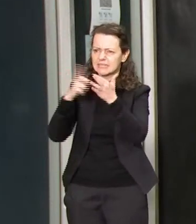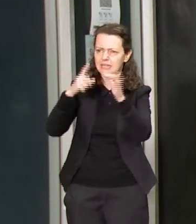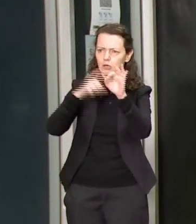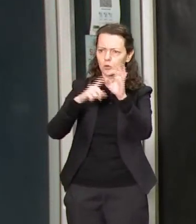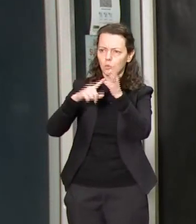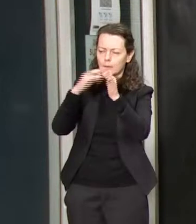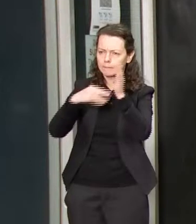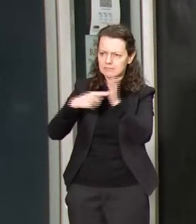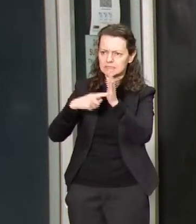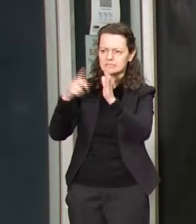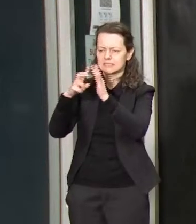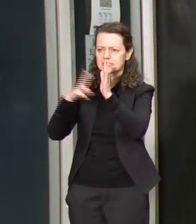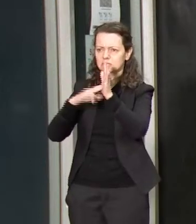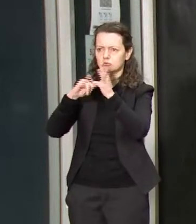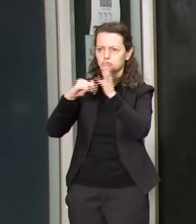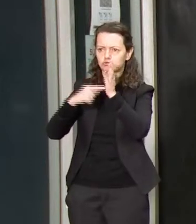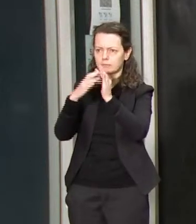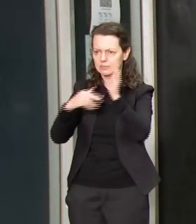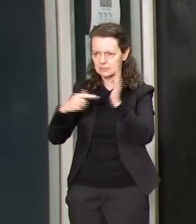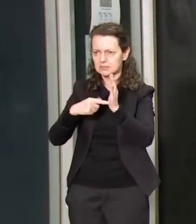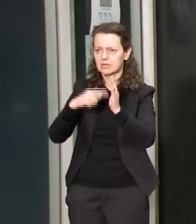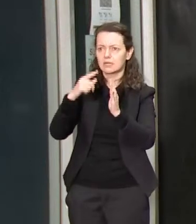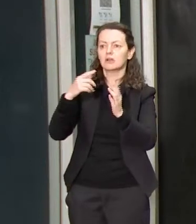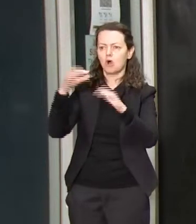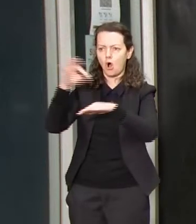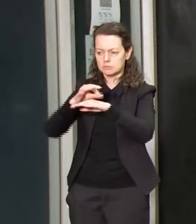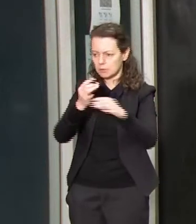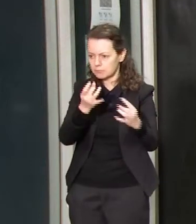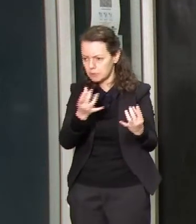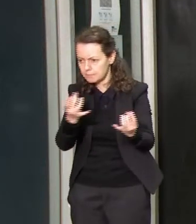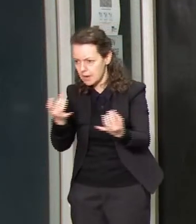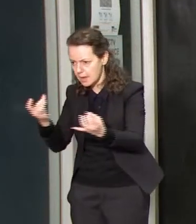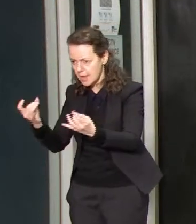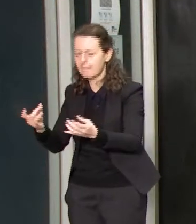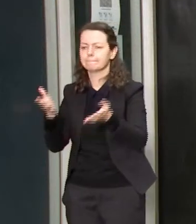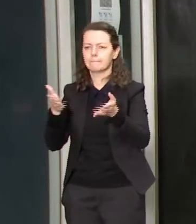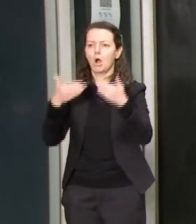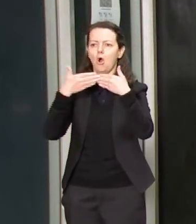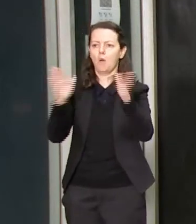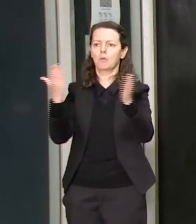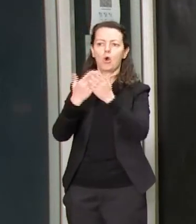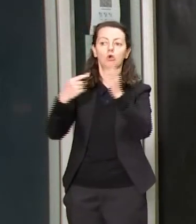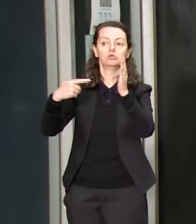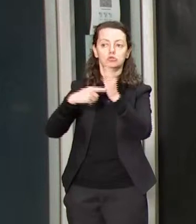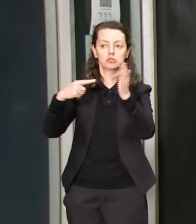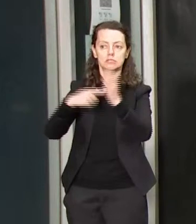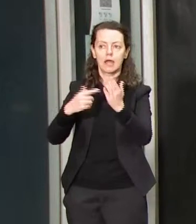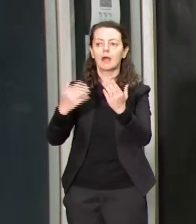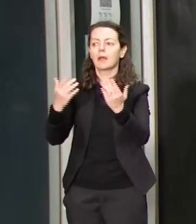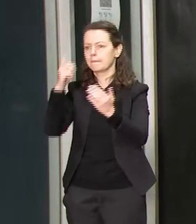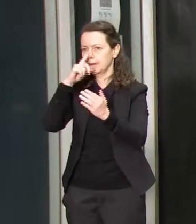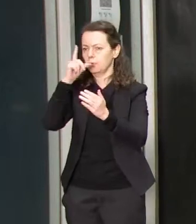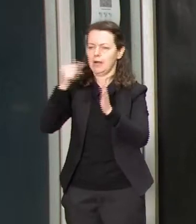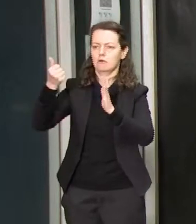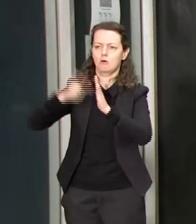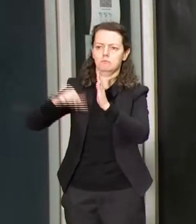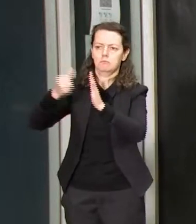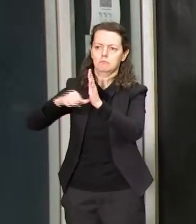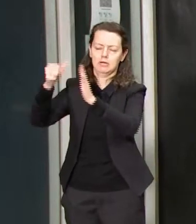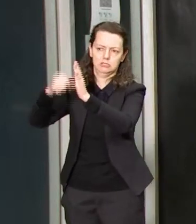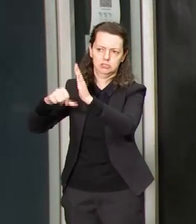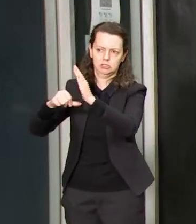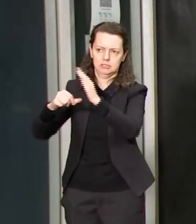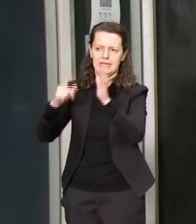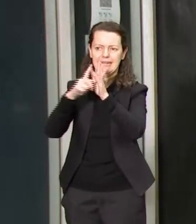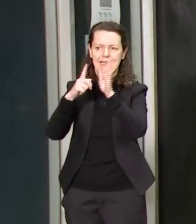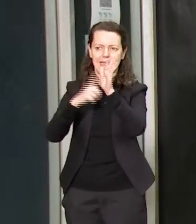surgery. Victorians having elective surgery continue to receive the world-class care our health services have always provided. So